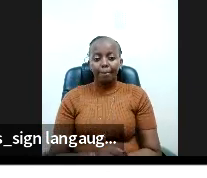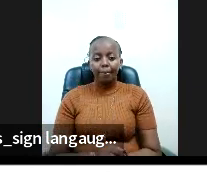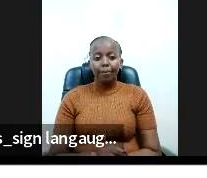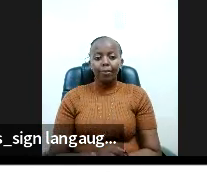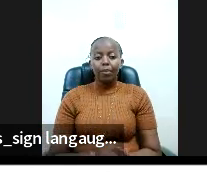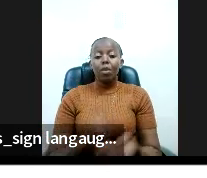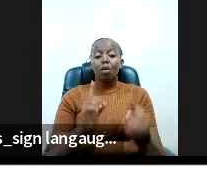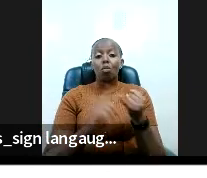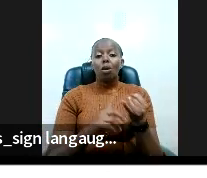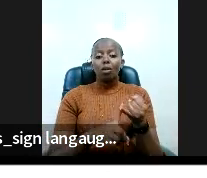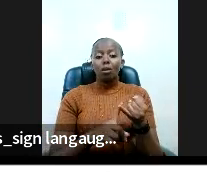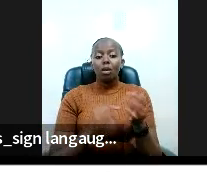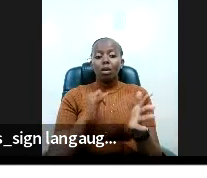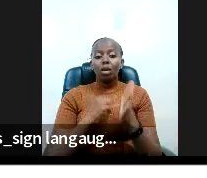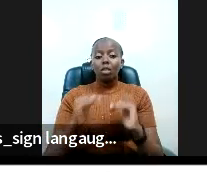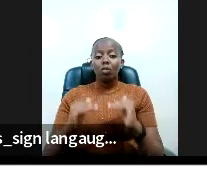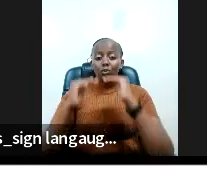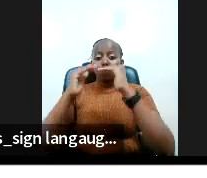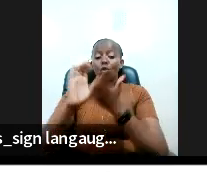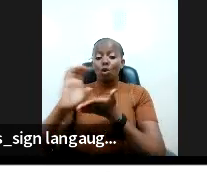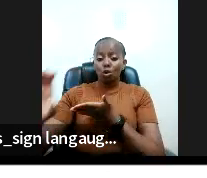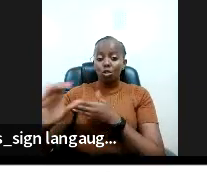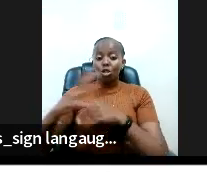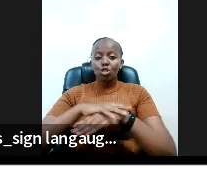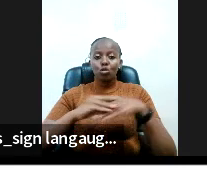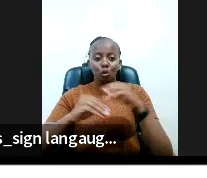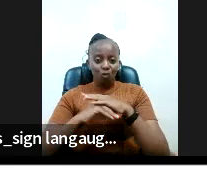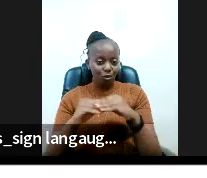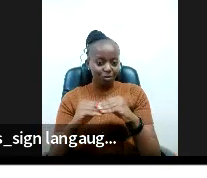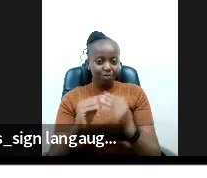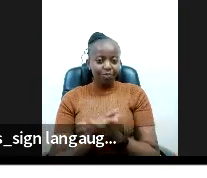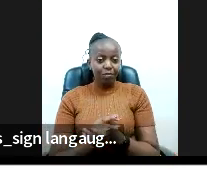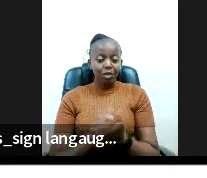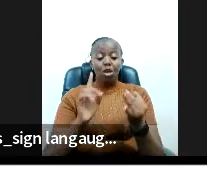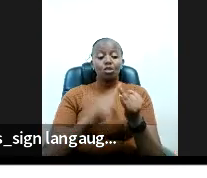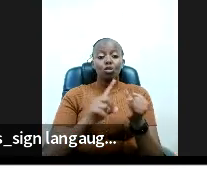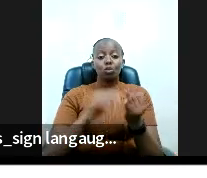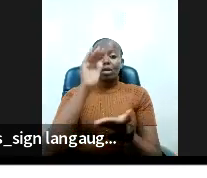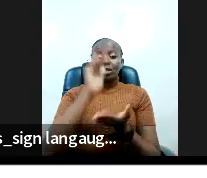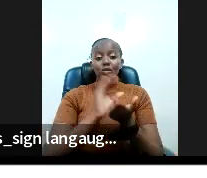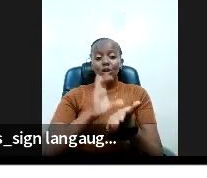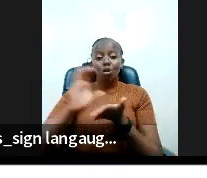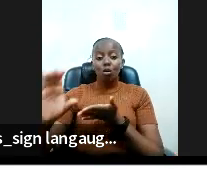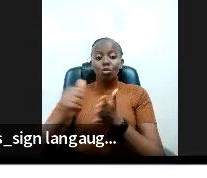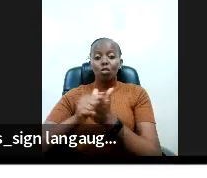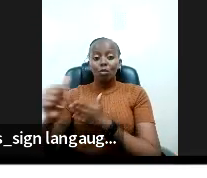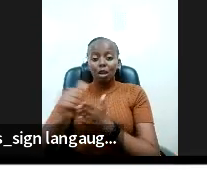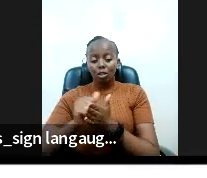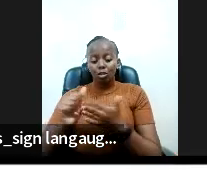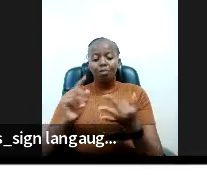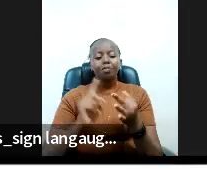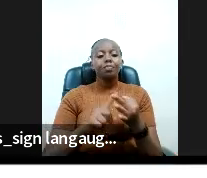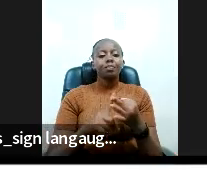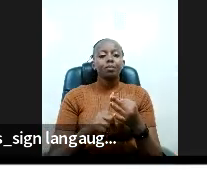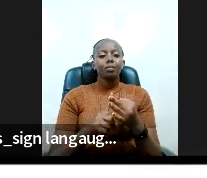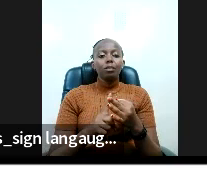1, it improves cost to comfort. 2, it reduces the cost of production.